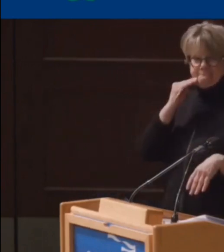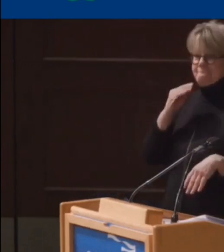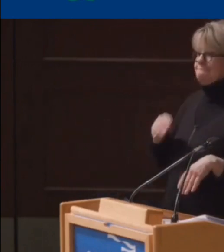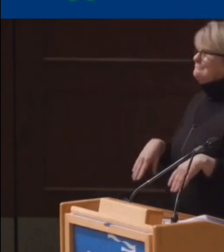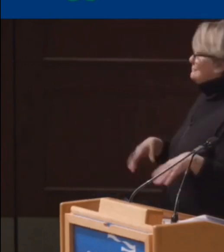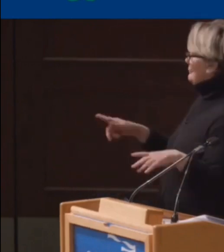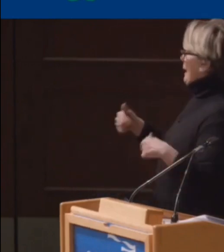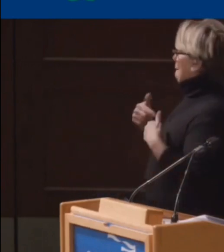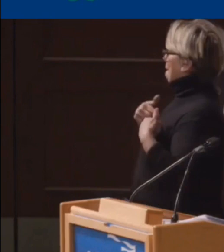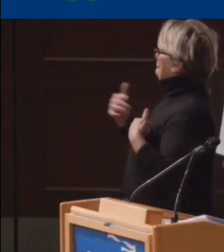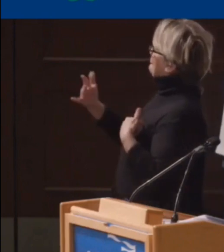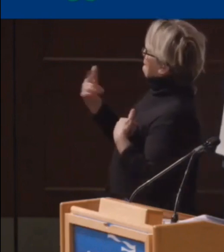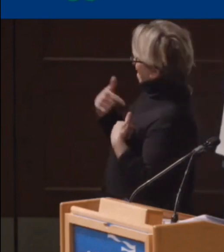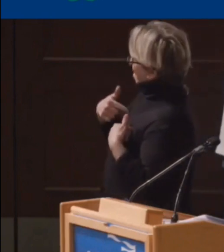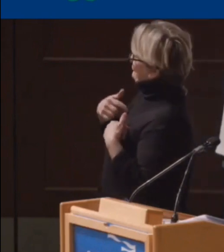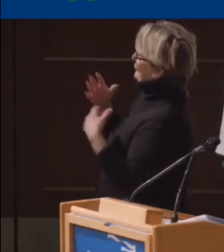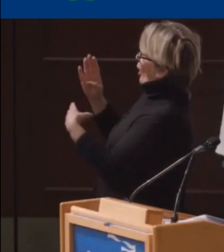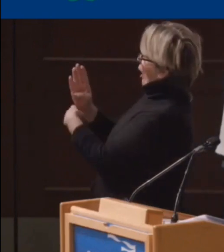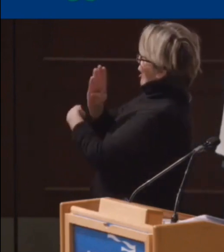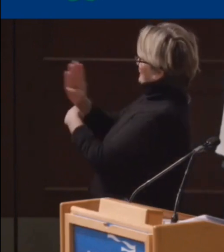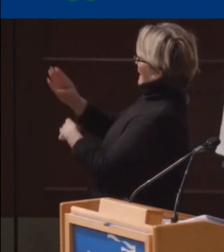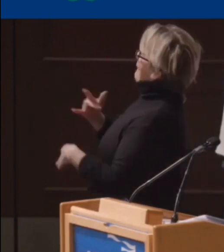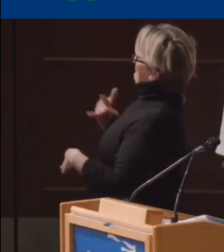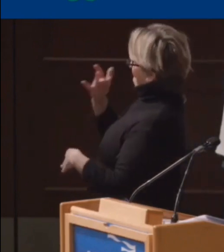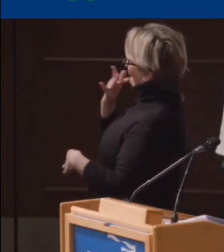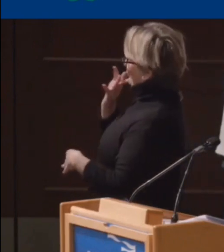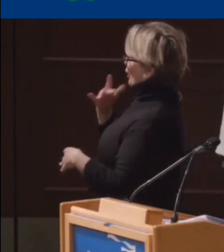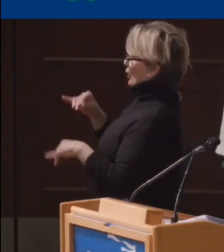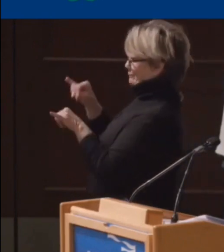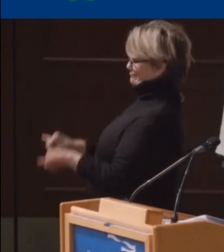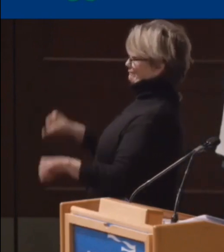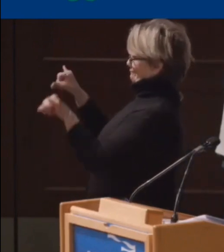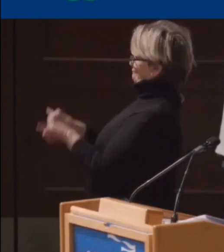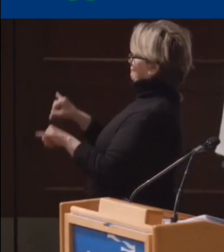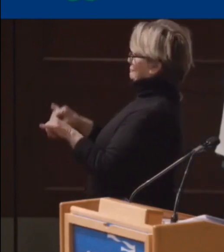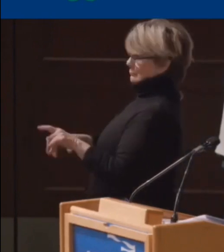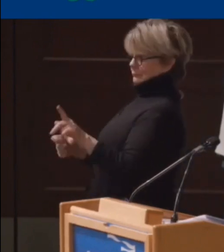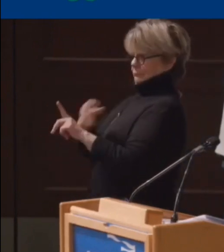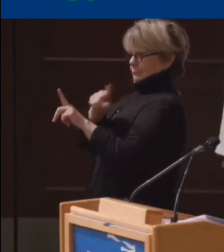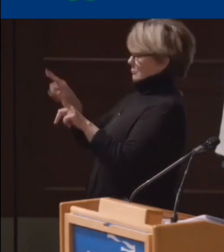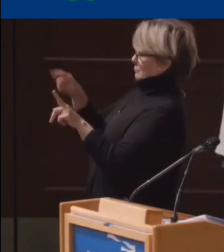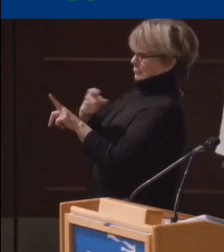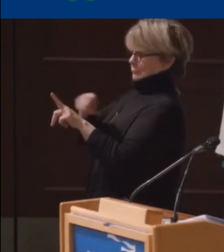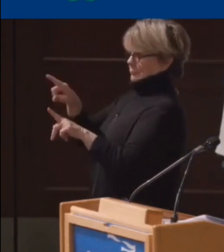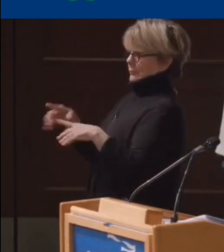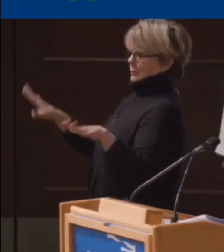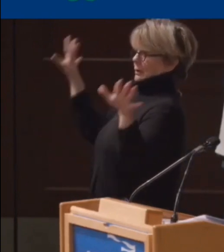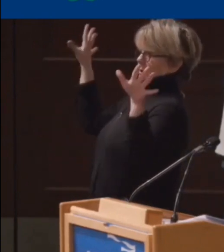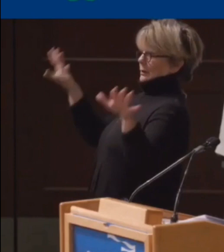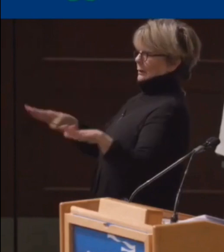I like predictability and routines, so at the time, this was not ideal.